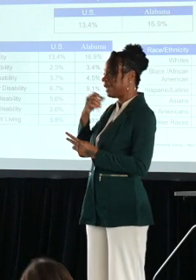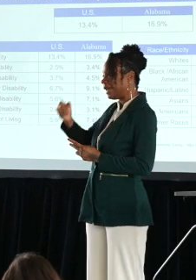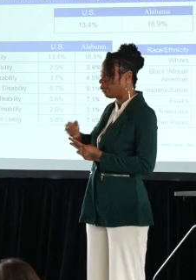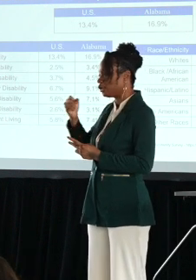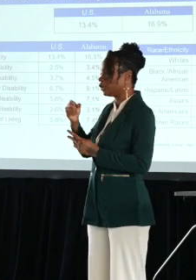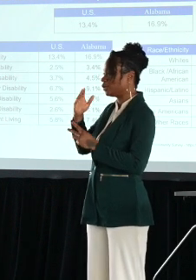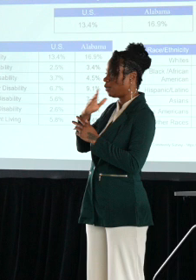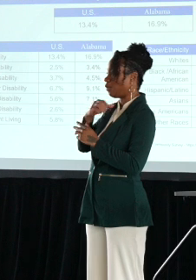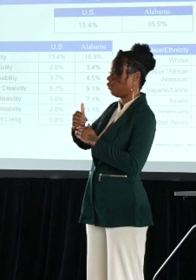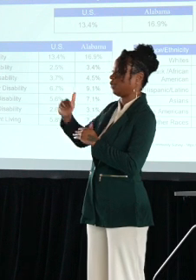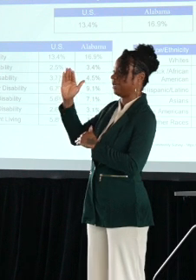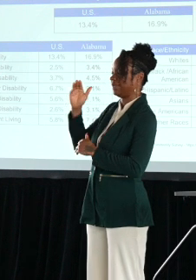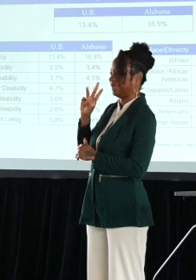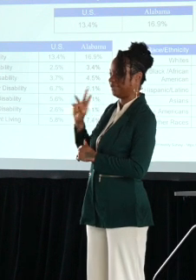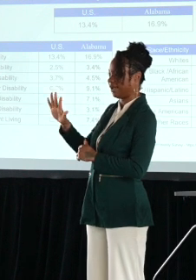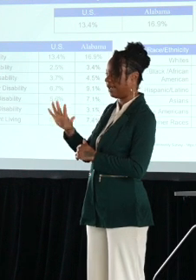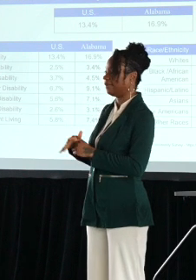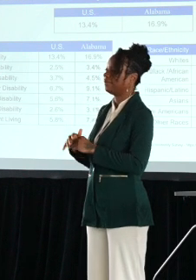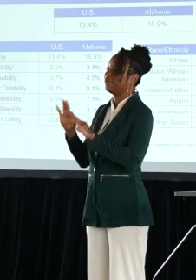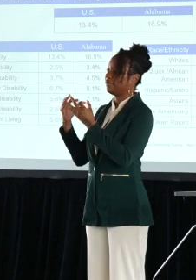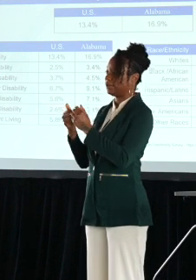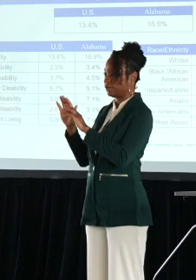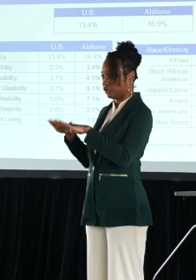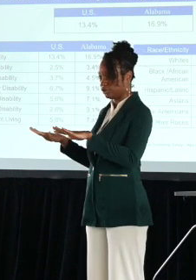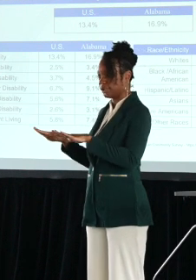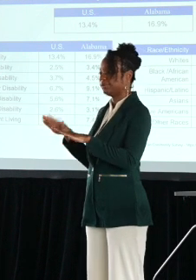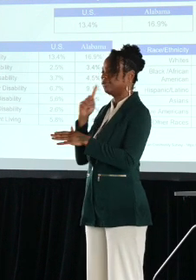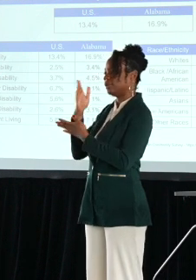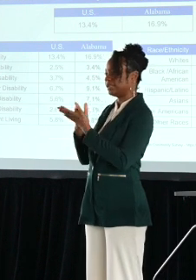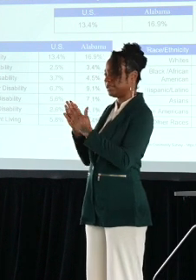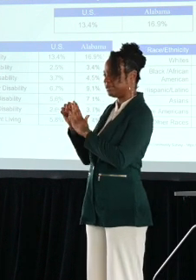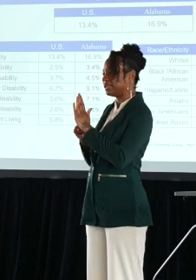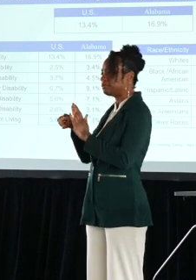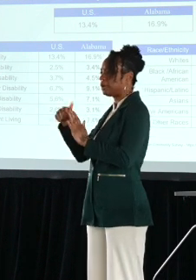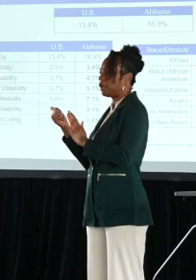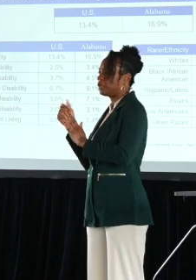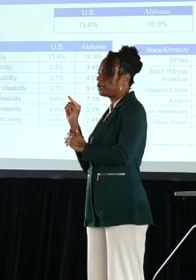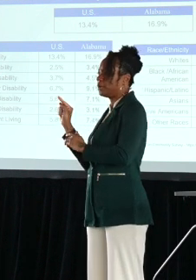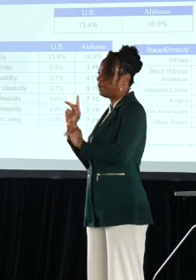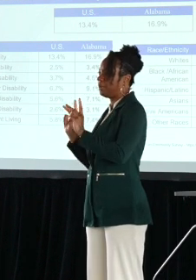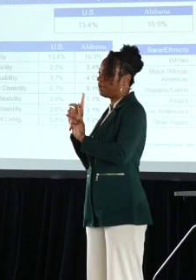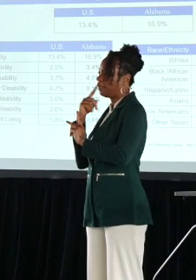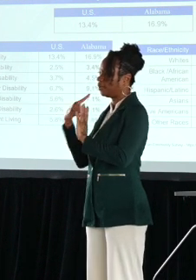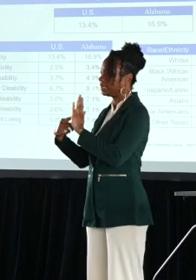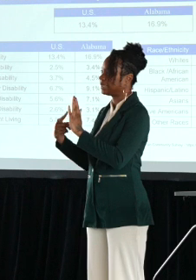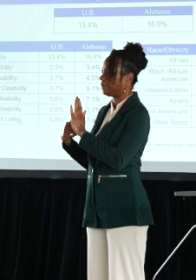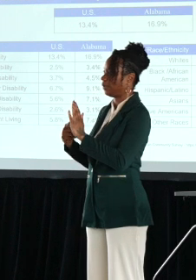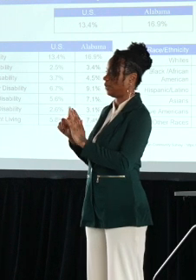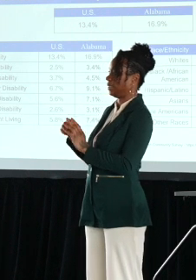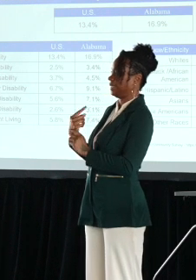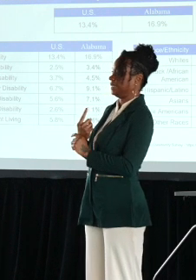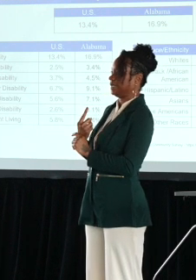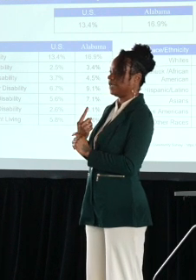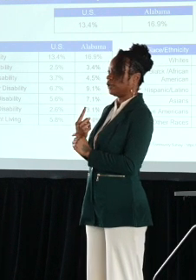Medicaid does not require that you have a work history. That may change in the near future, we'll see. But